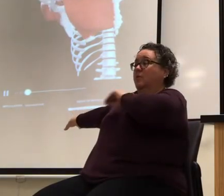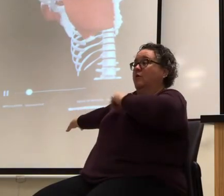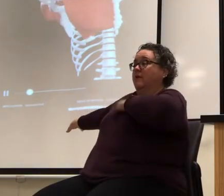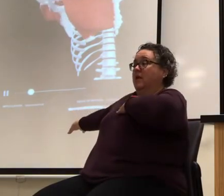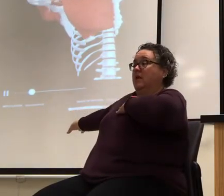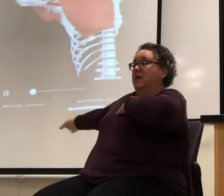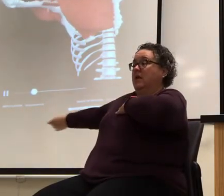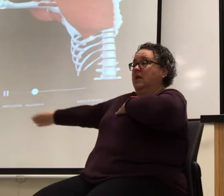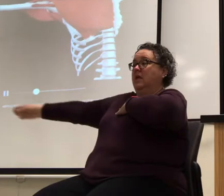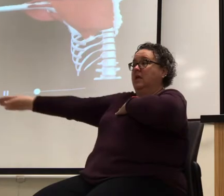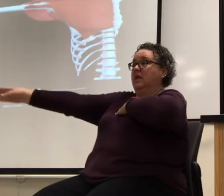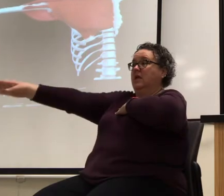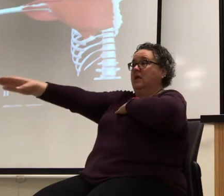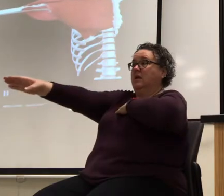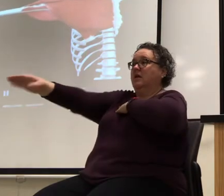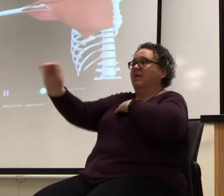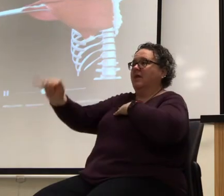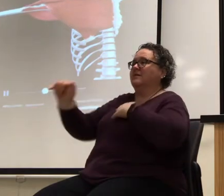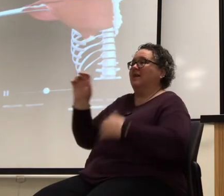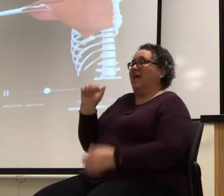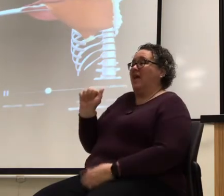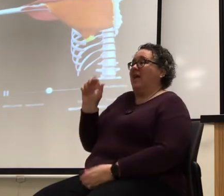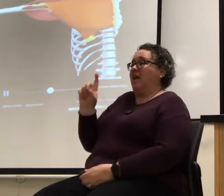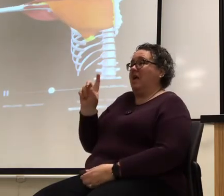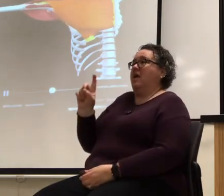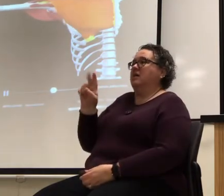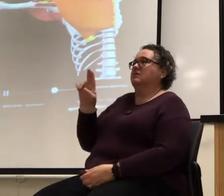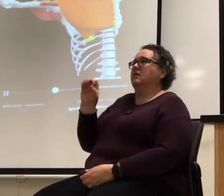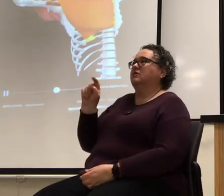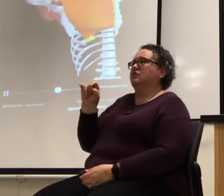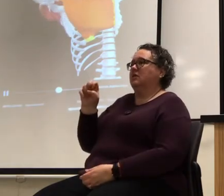that's adduction in the transverse plane. So.